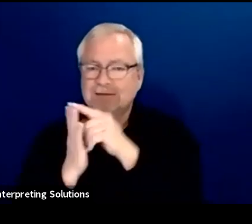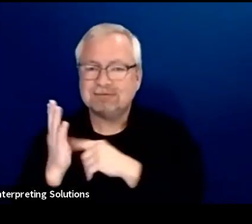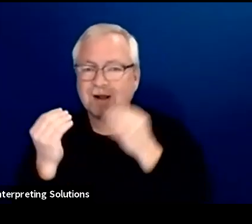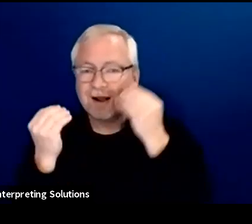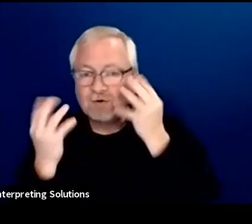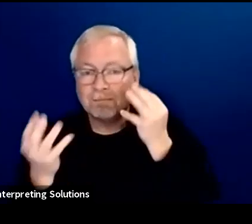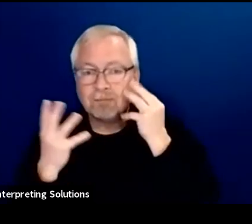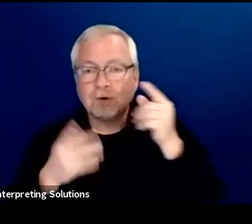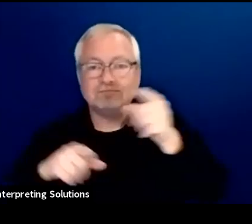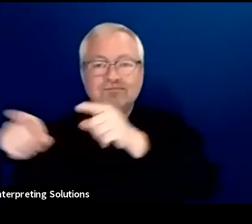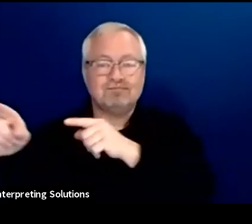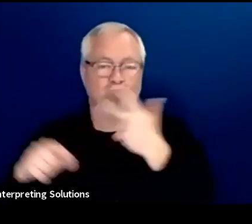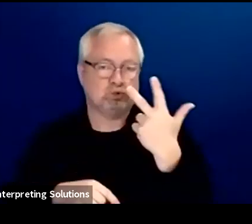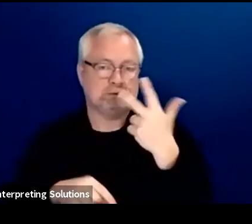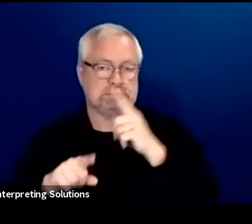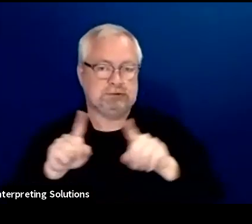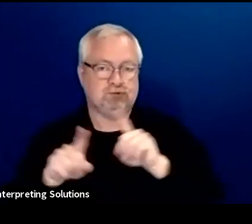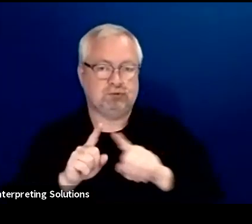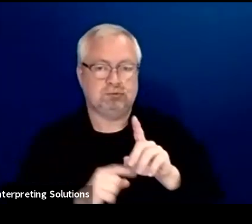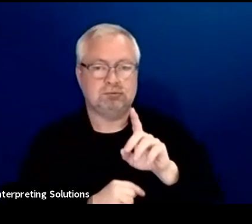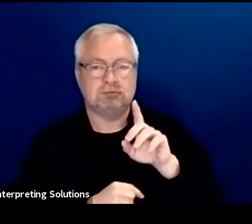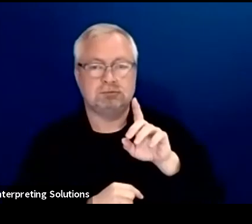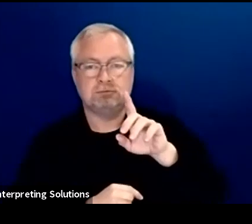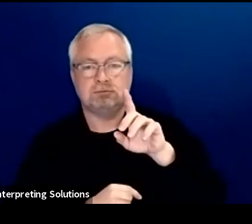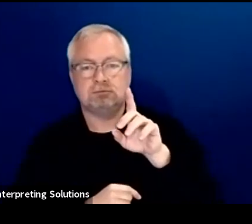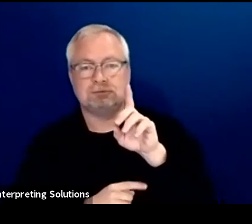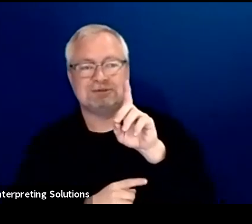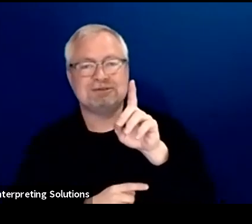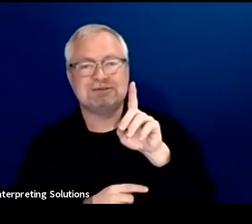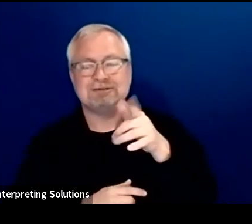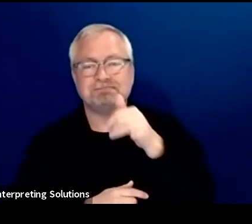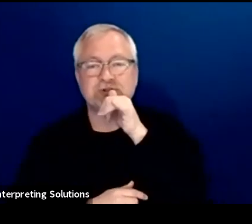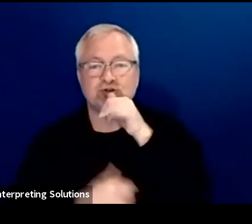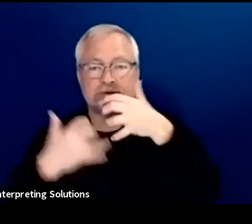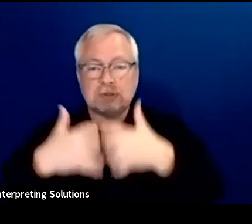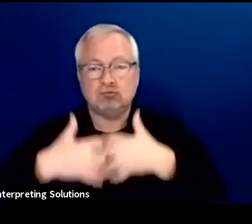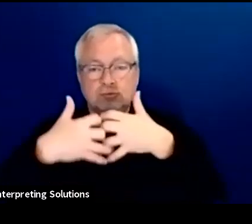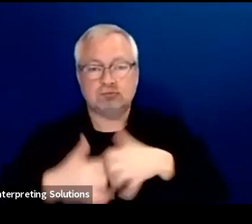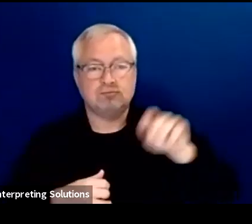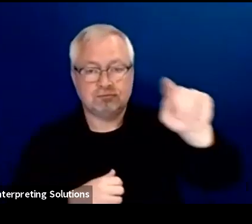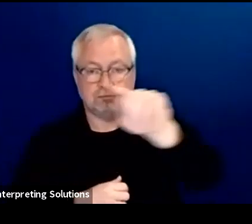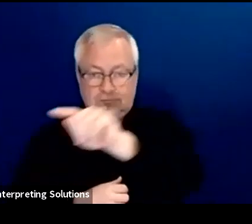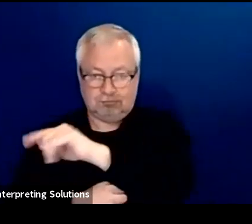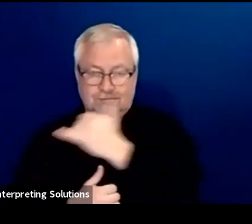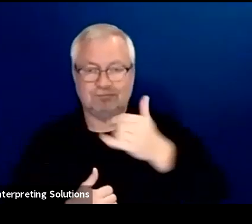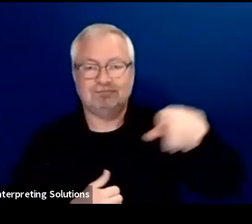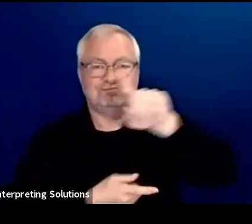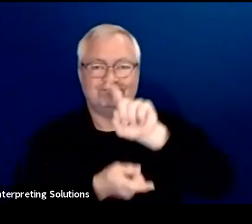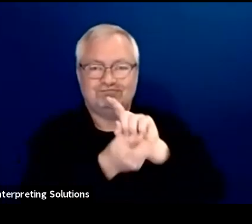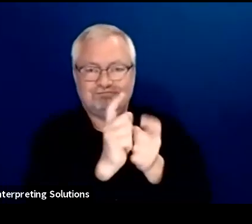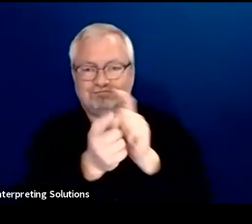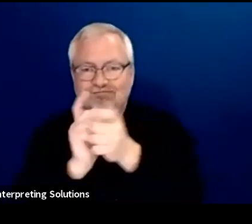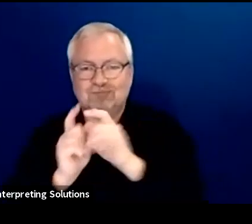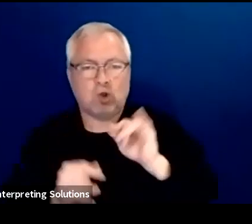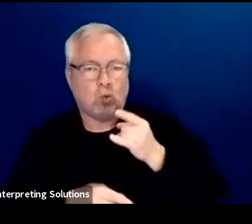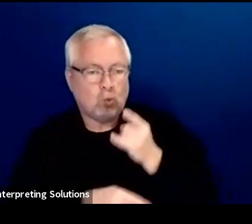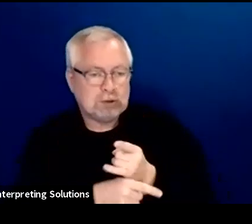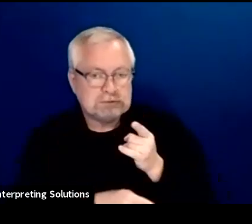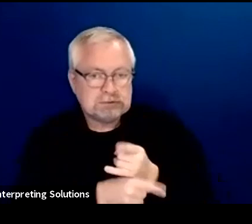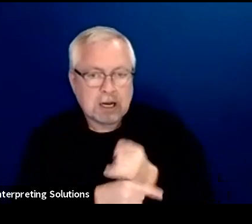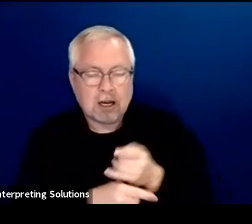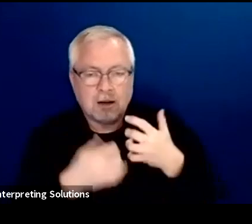area, Tattersall Distilling, Denord Craft Spirits, and Brother Juice's Whiskey, who have stopped producing spirits and start producing hand sanitizer.